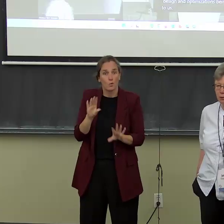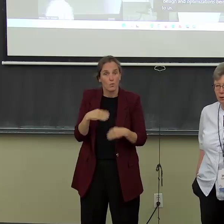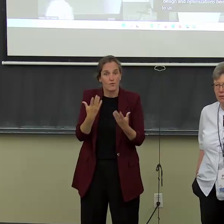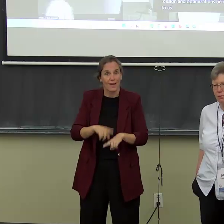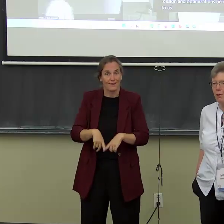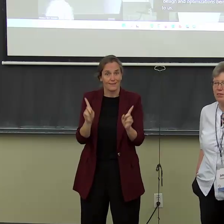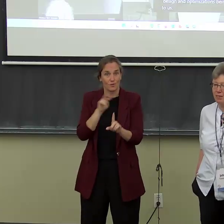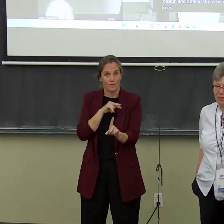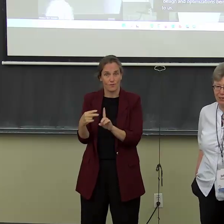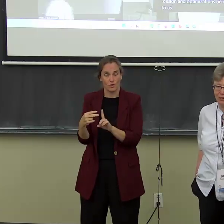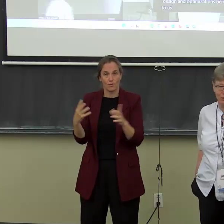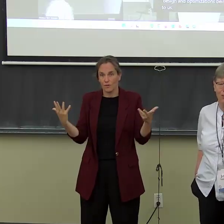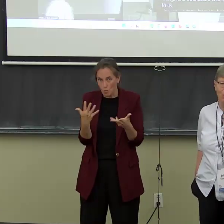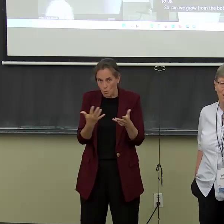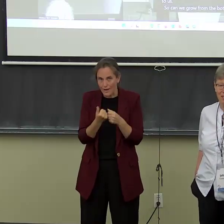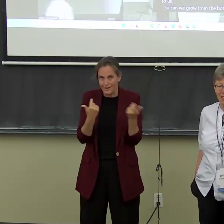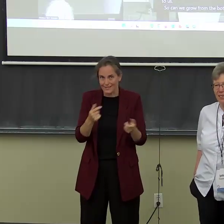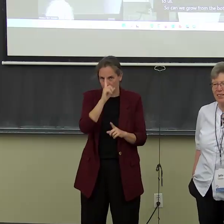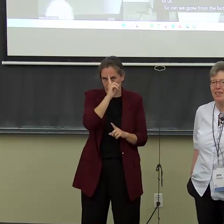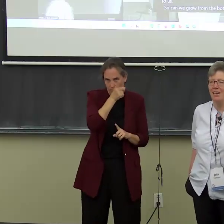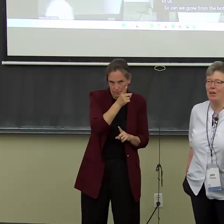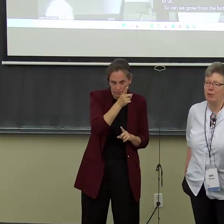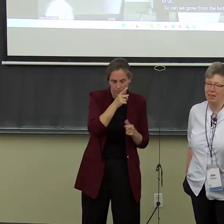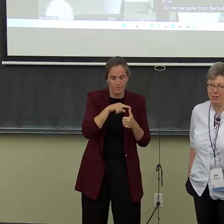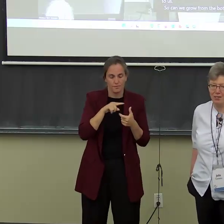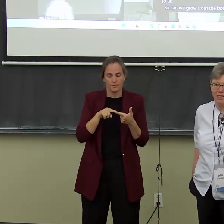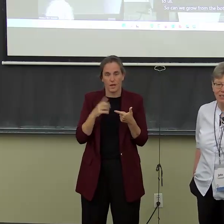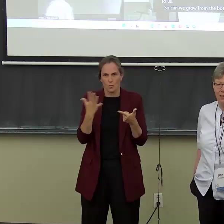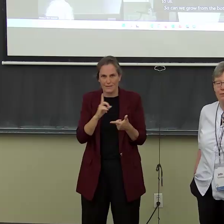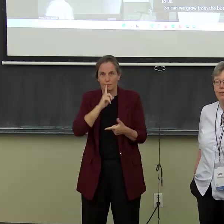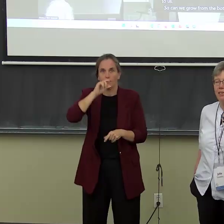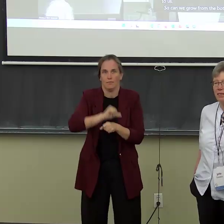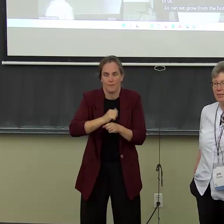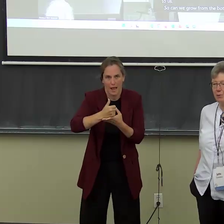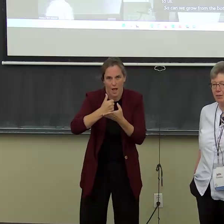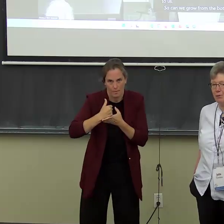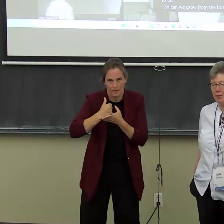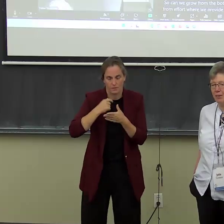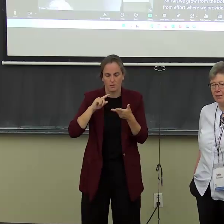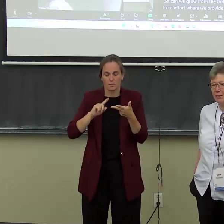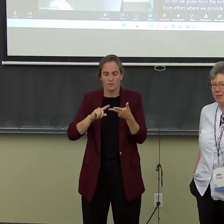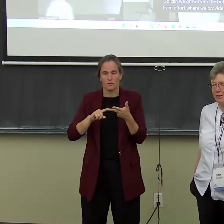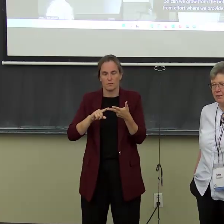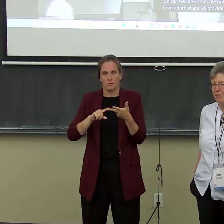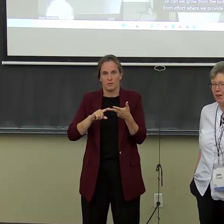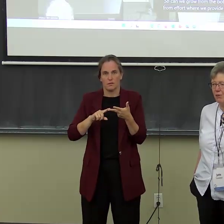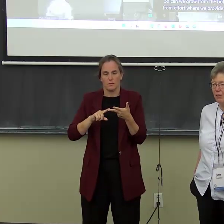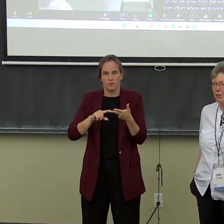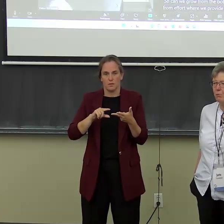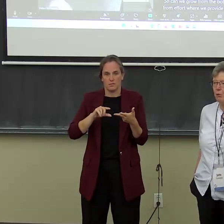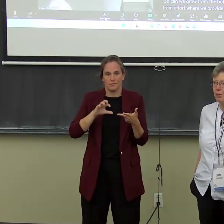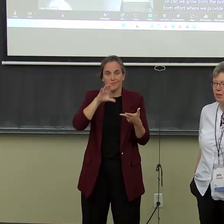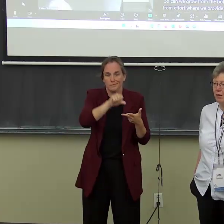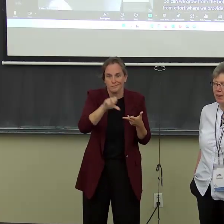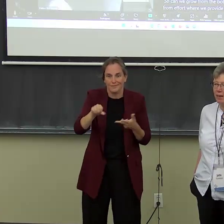different view of what is intelligence, what is actually helping us reclaim some of the values